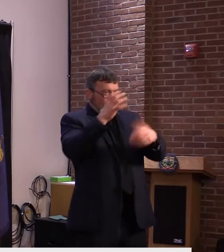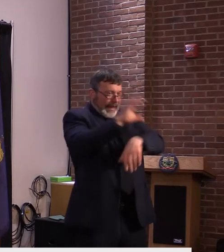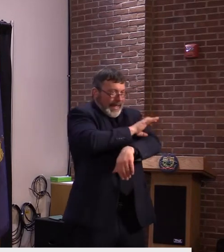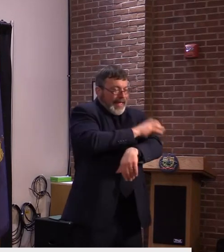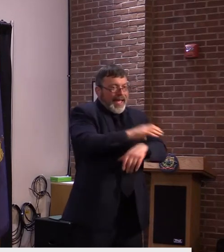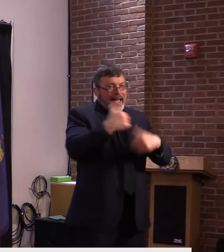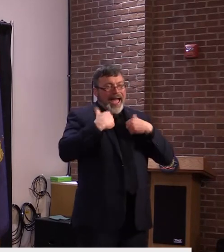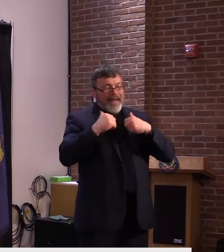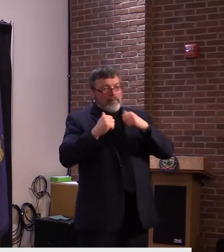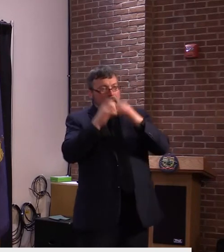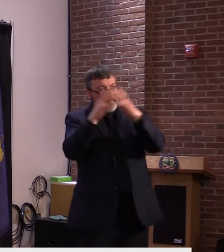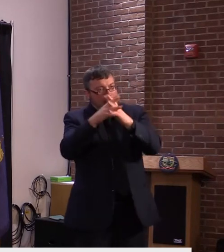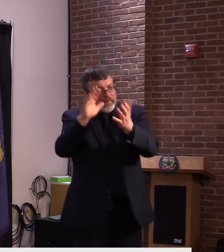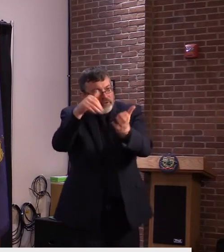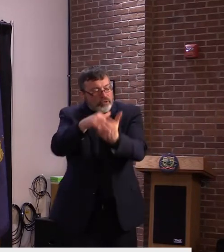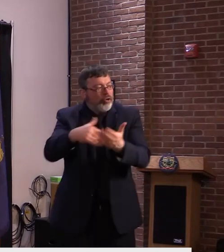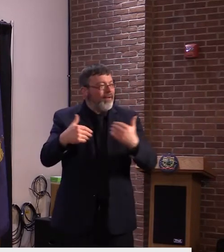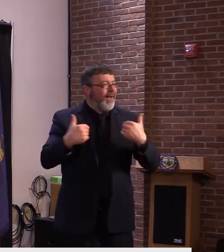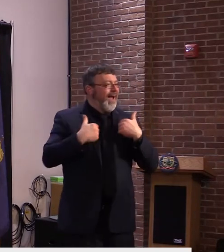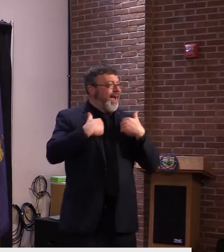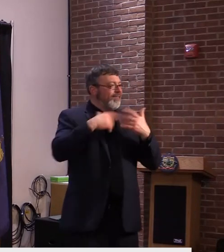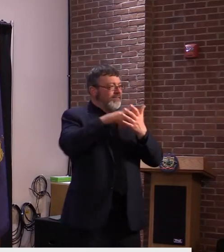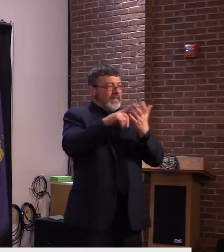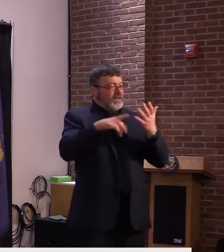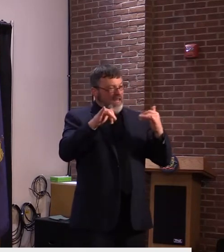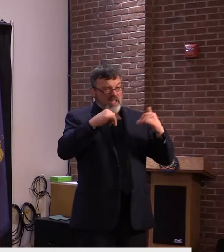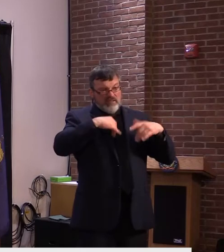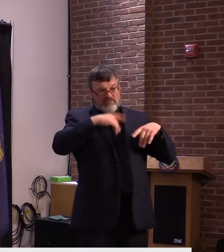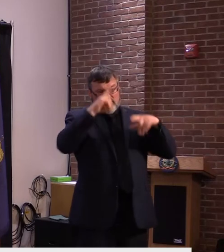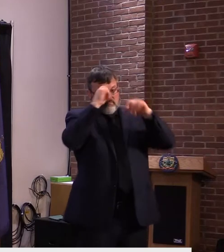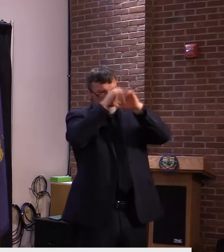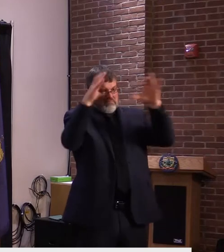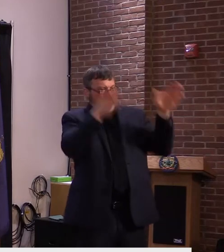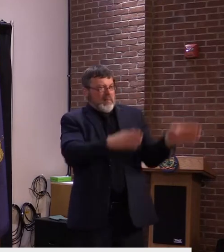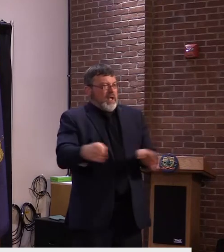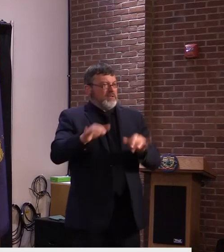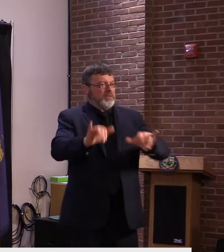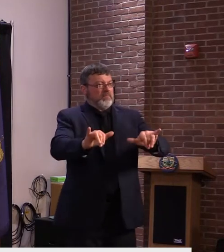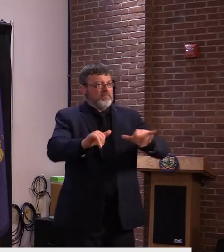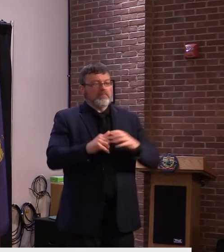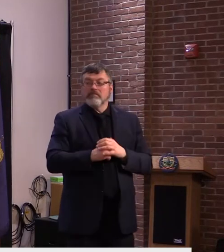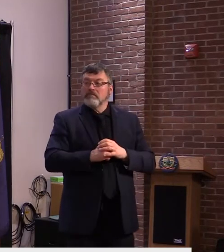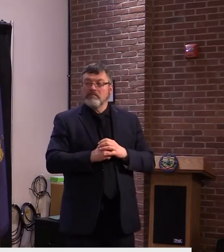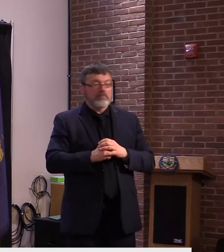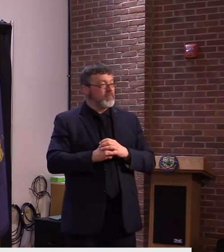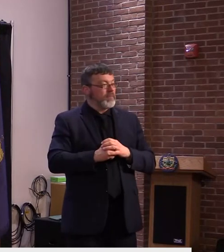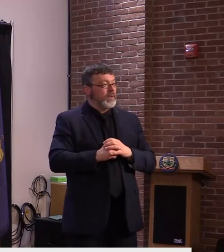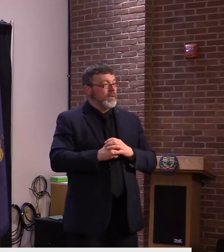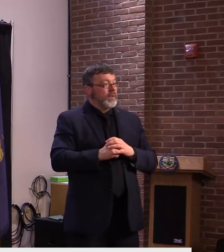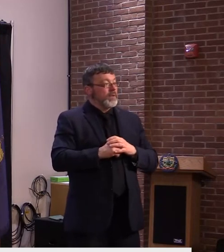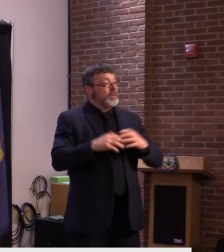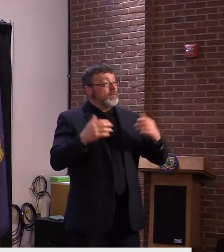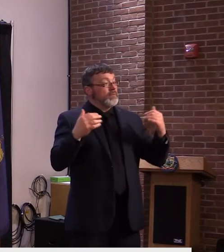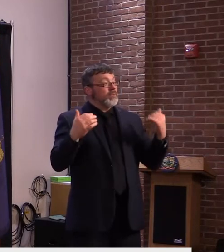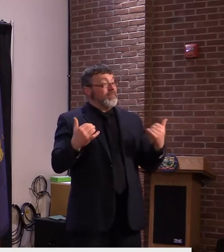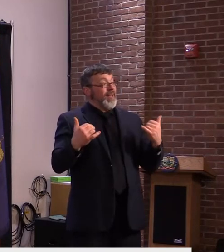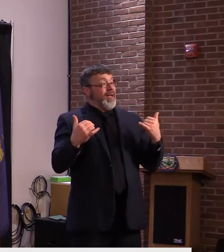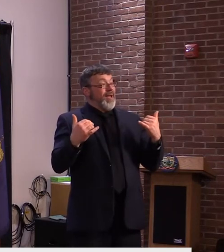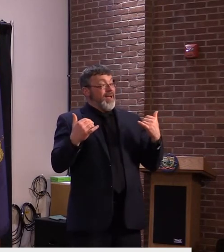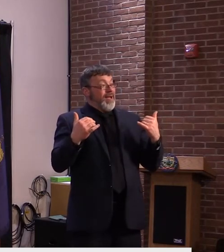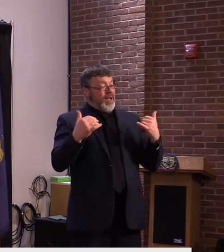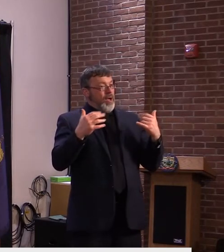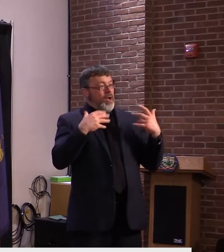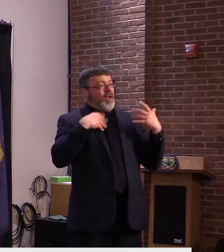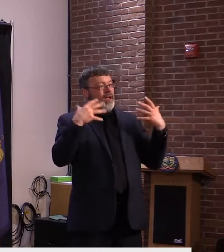to be the strategy. And now that things are getting even further integrated into the healthcare